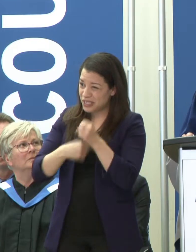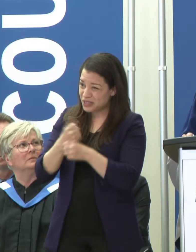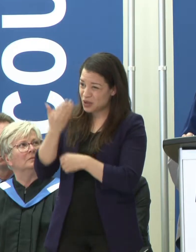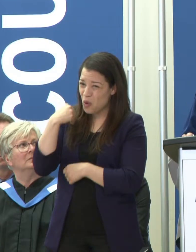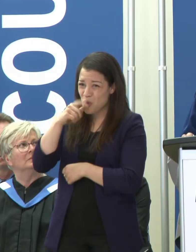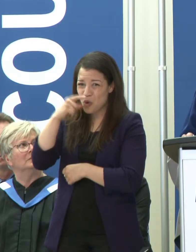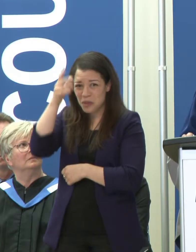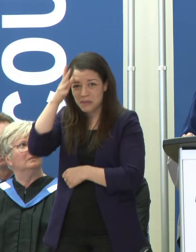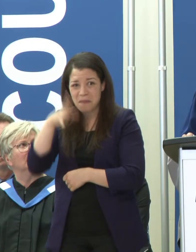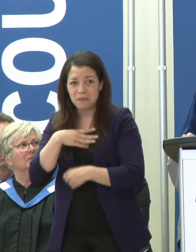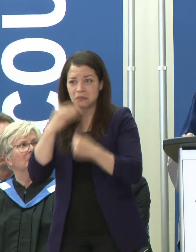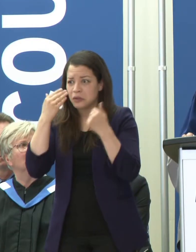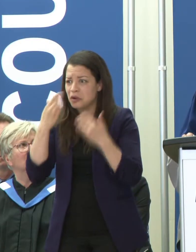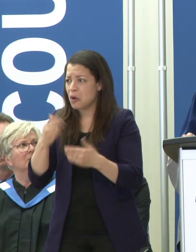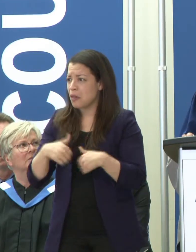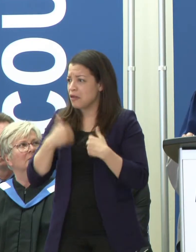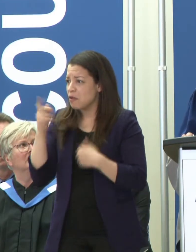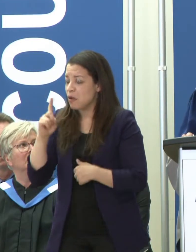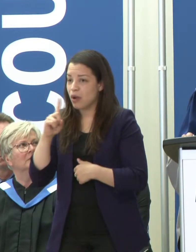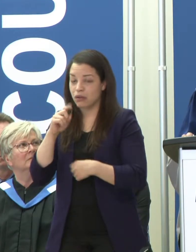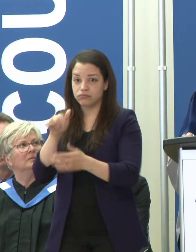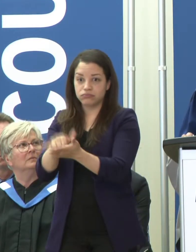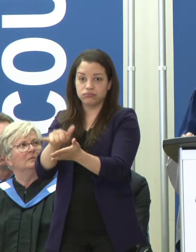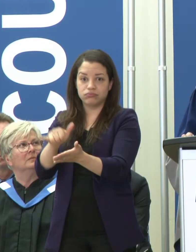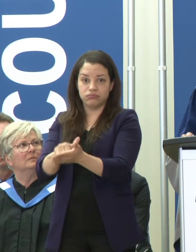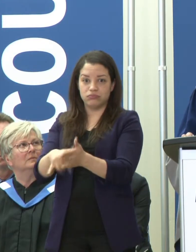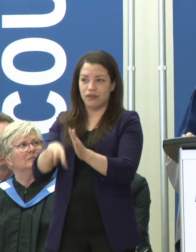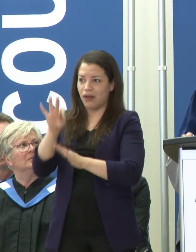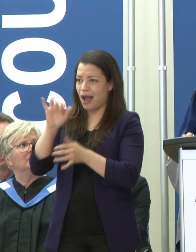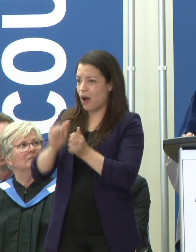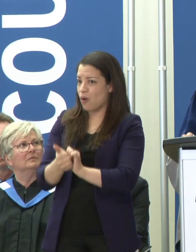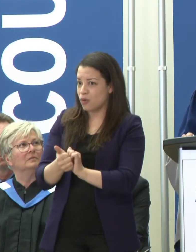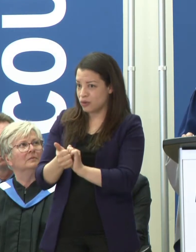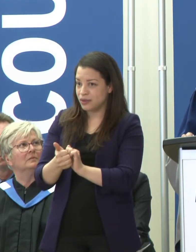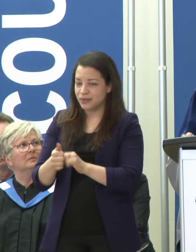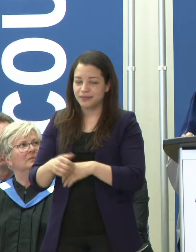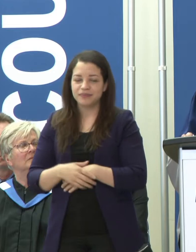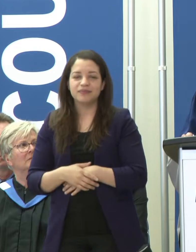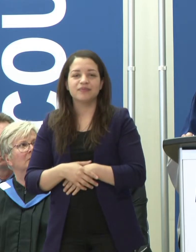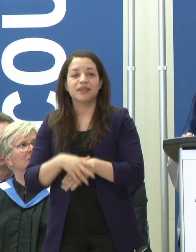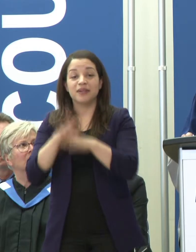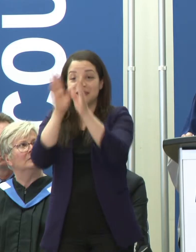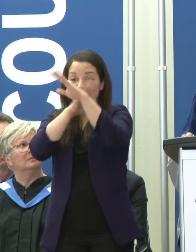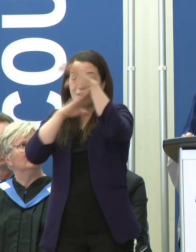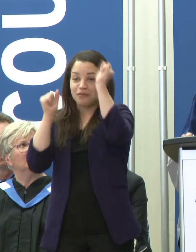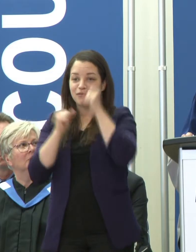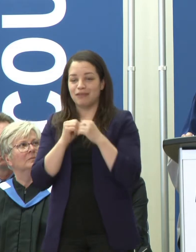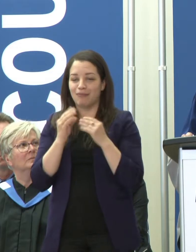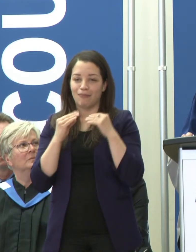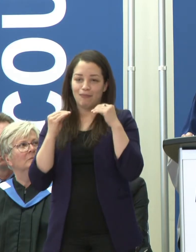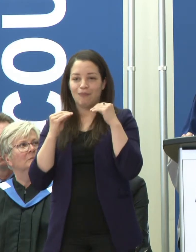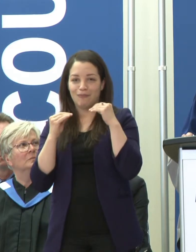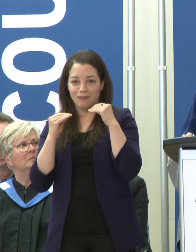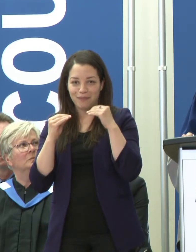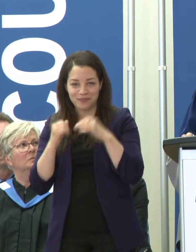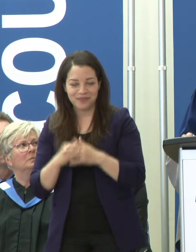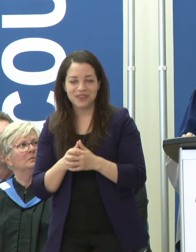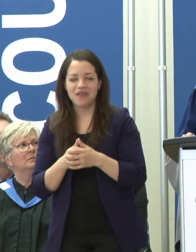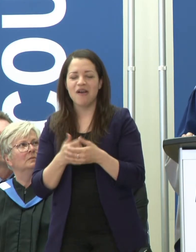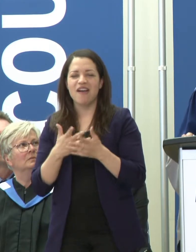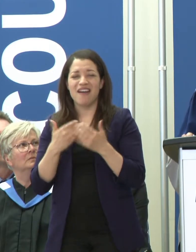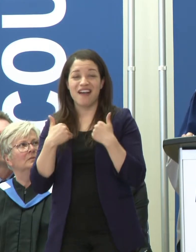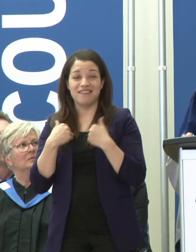who he was. We don't know where he lives. We'll never be able to find him." And the president, with a little smile, said, "We have